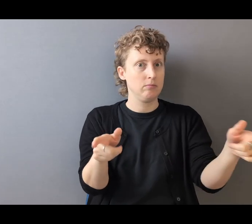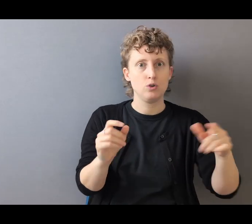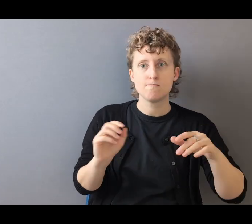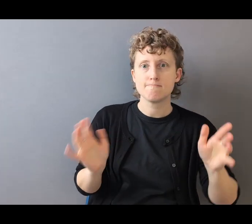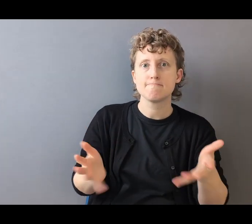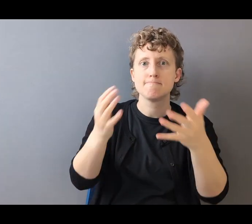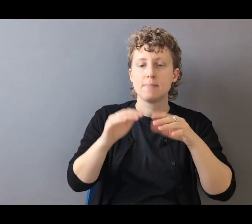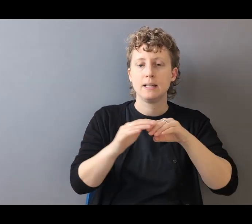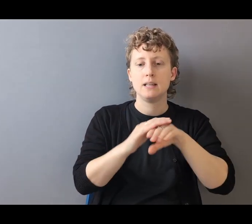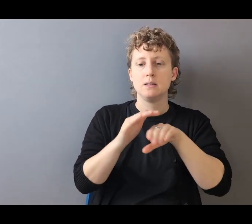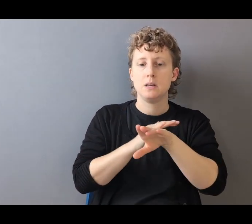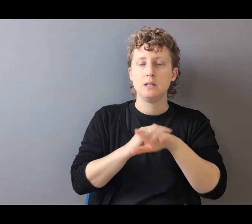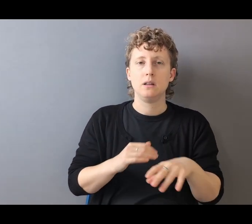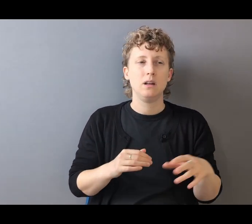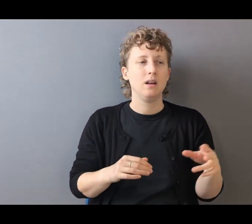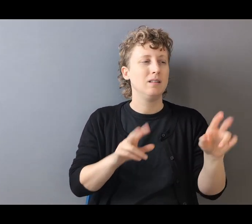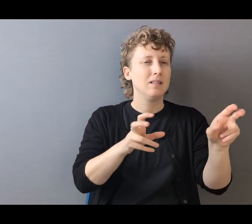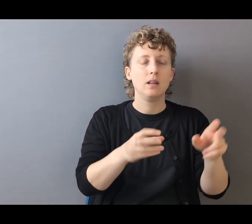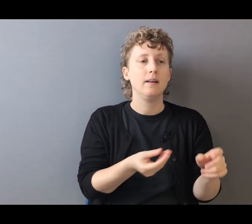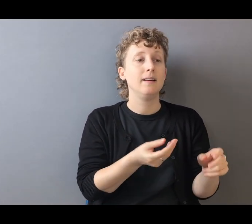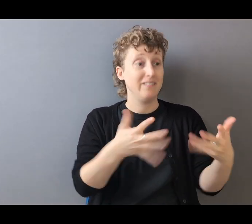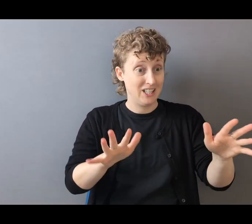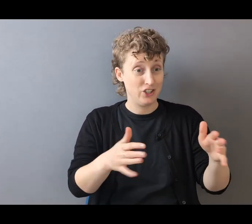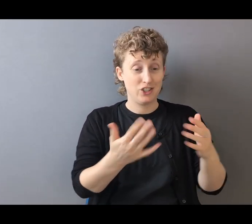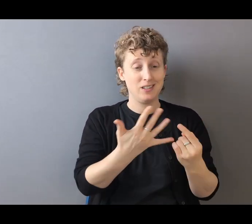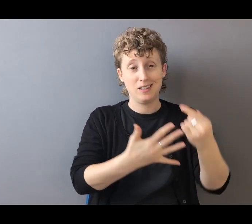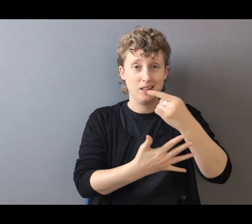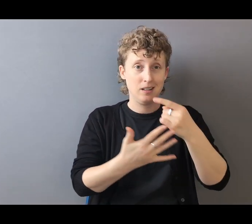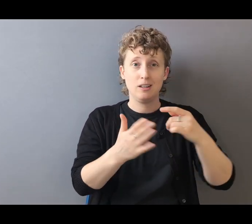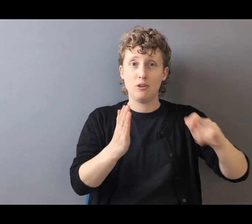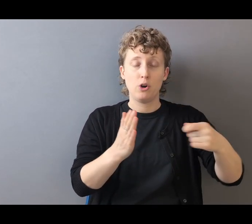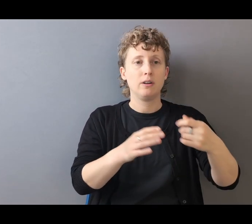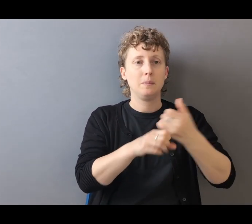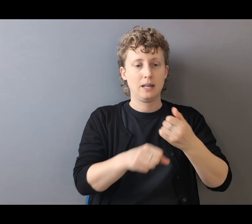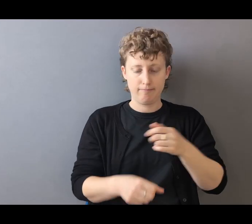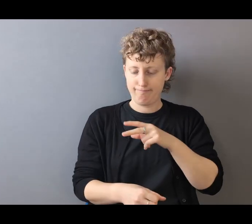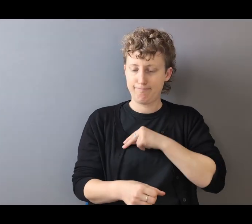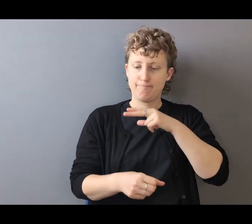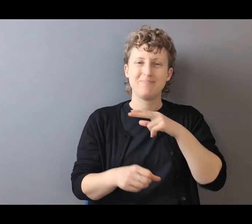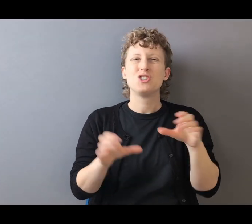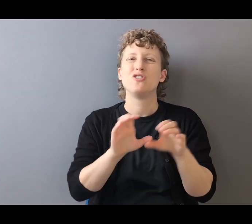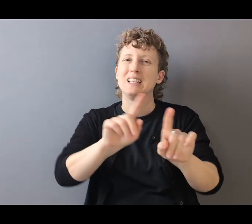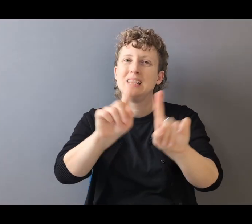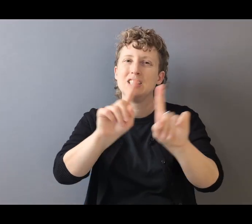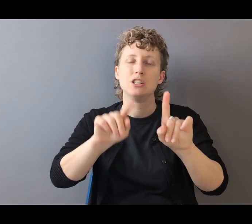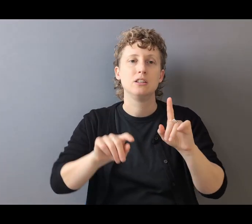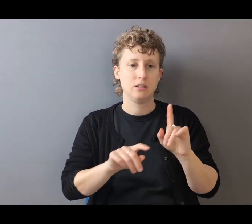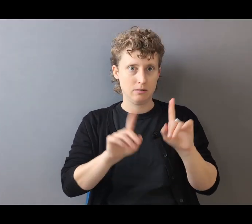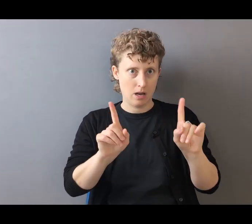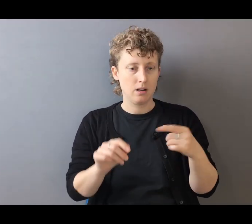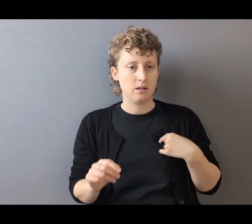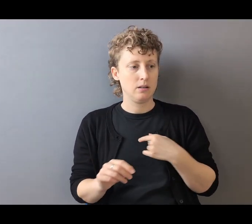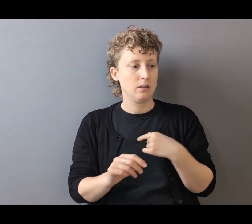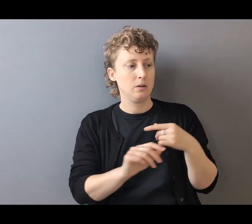not a certification because that is requiring experience, but we have kind of made a pilot on how to make sure that they kind of